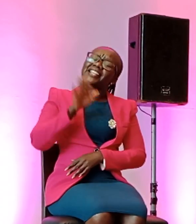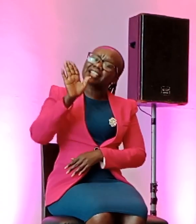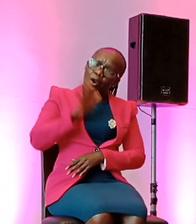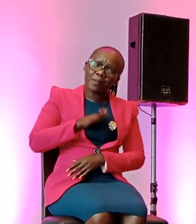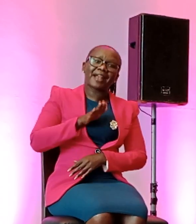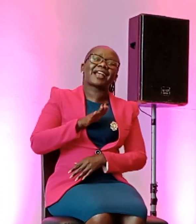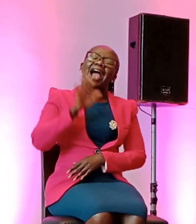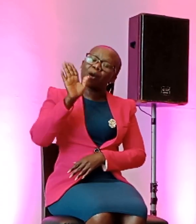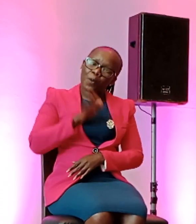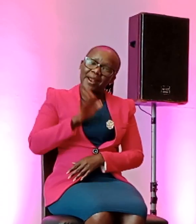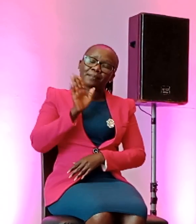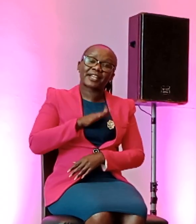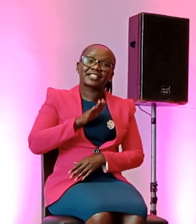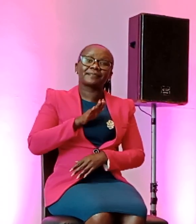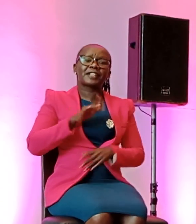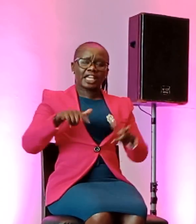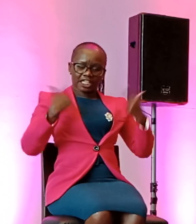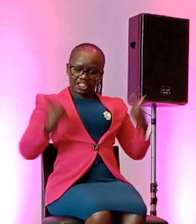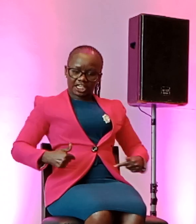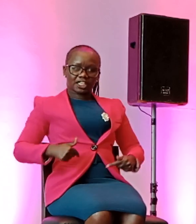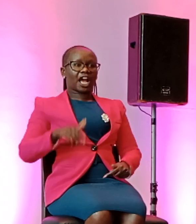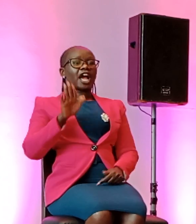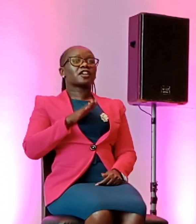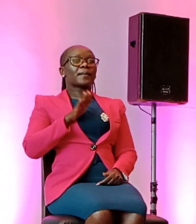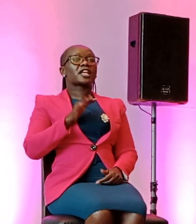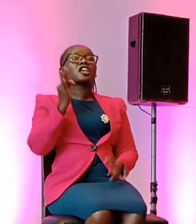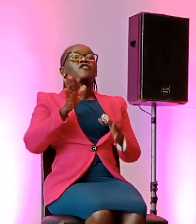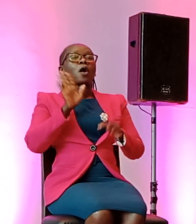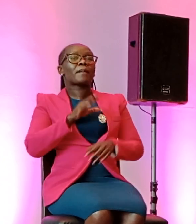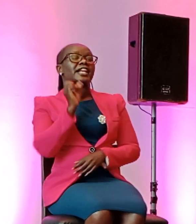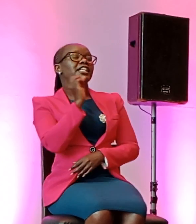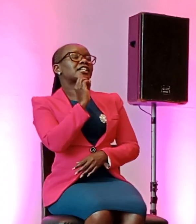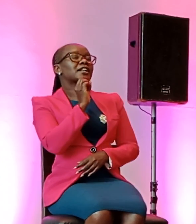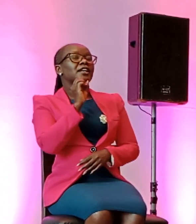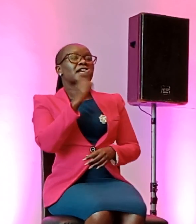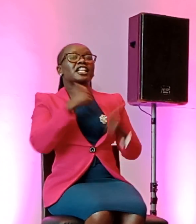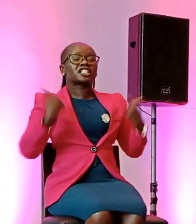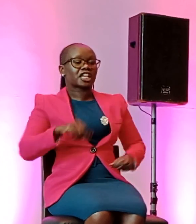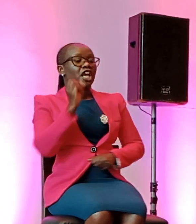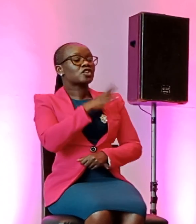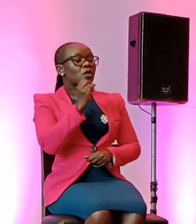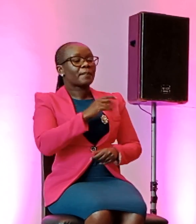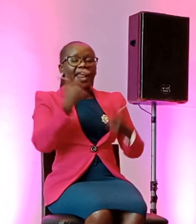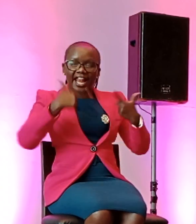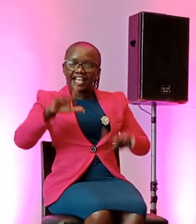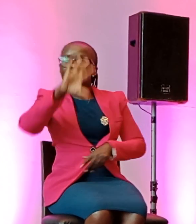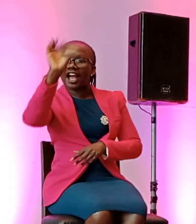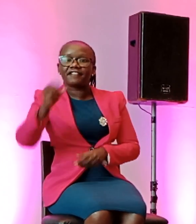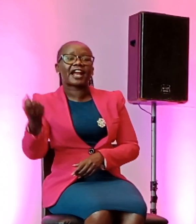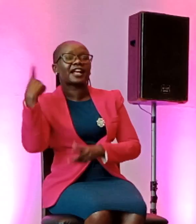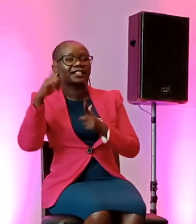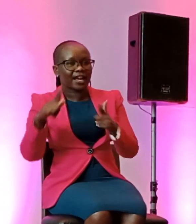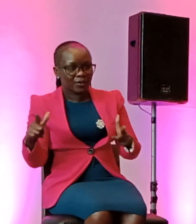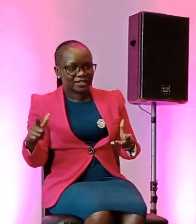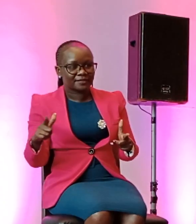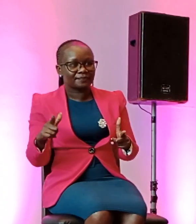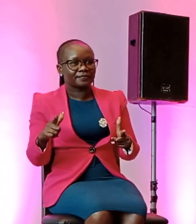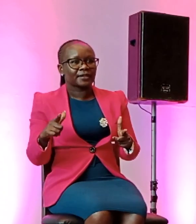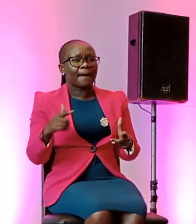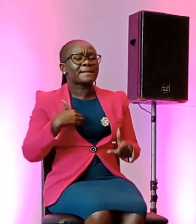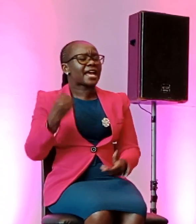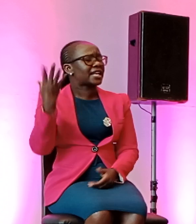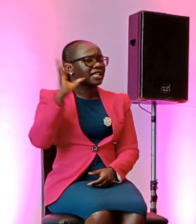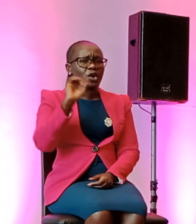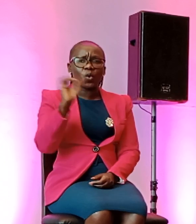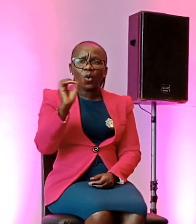woman. If a woman in China is complaining, let that woman in Africa understand her language. I do not